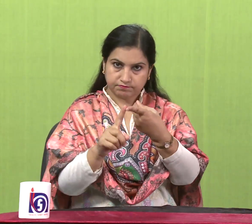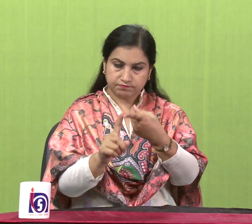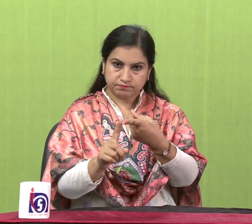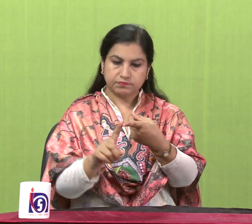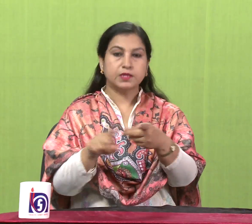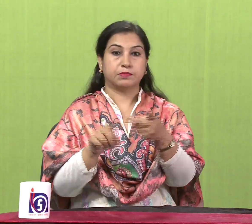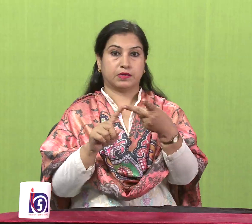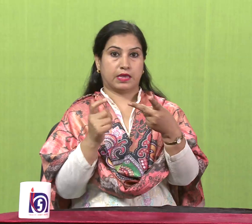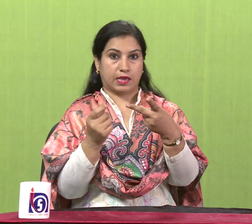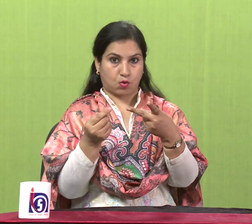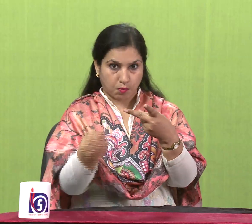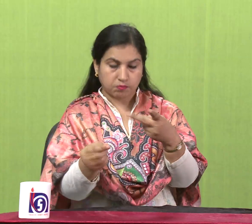income, etc.